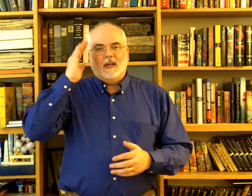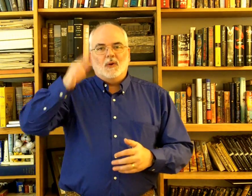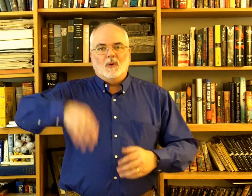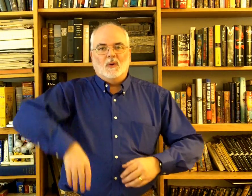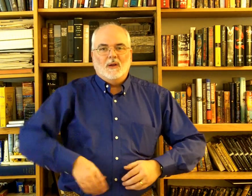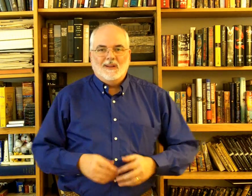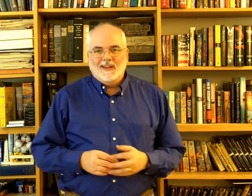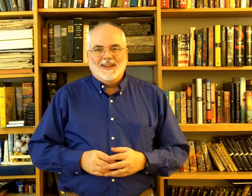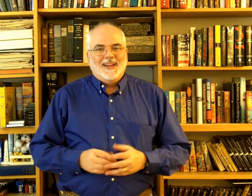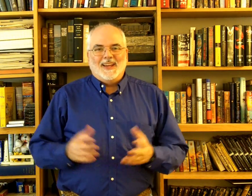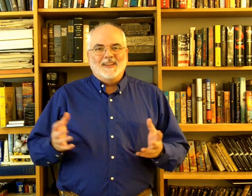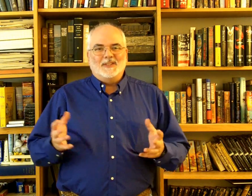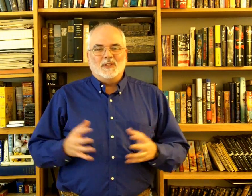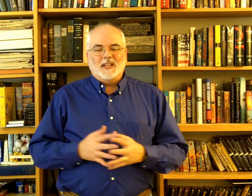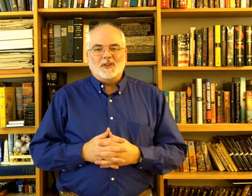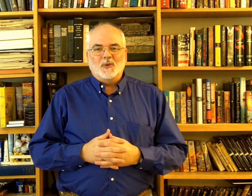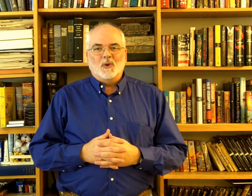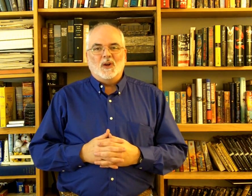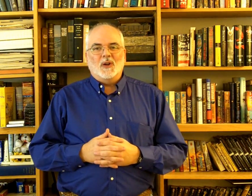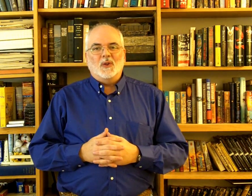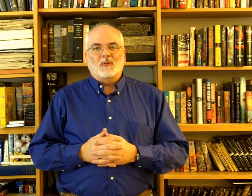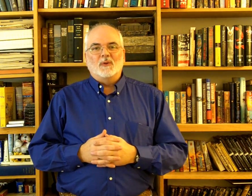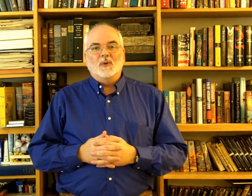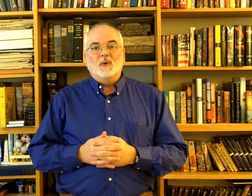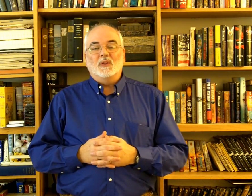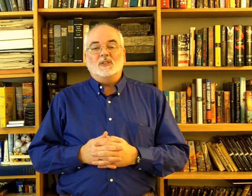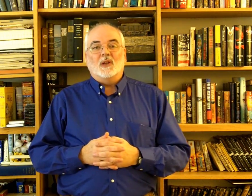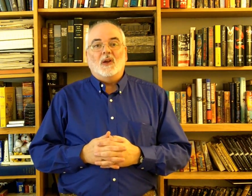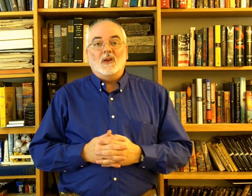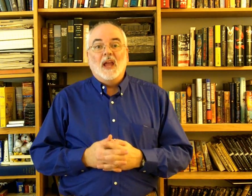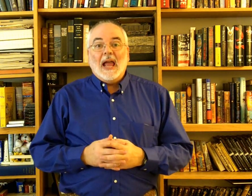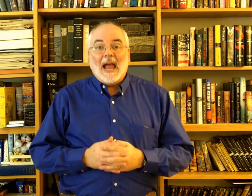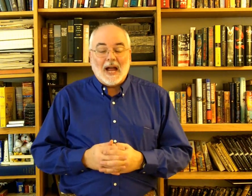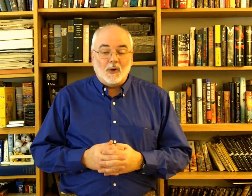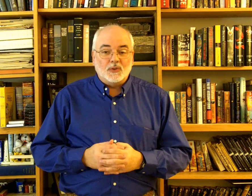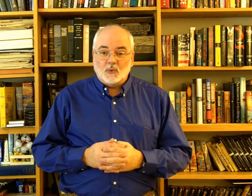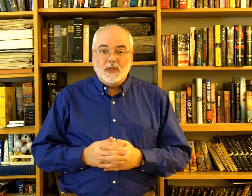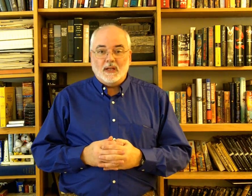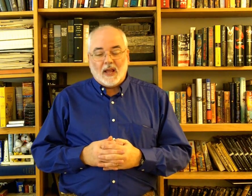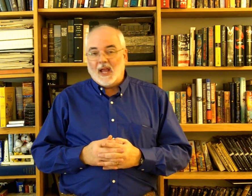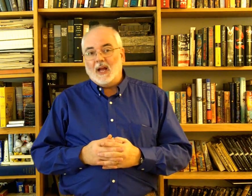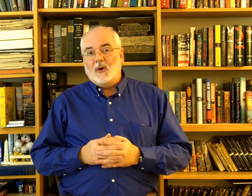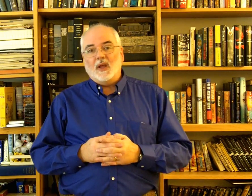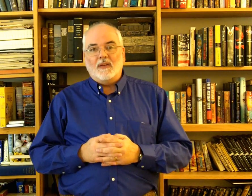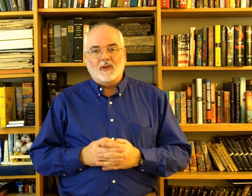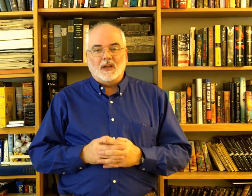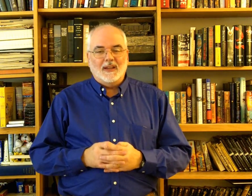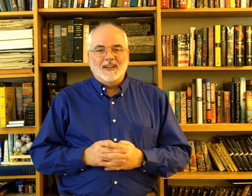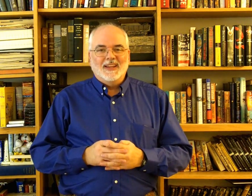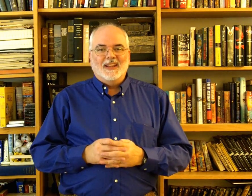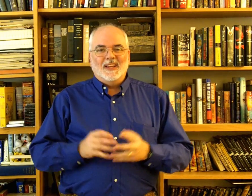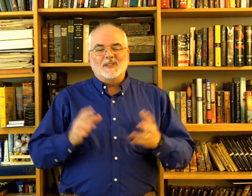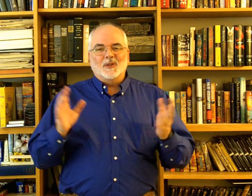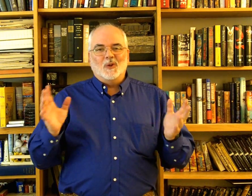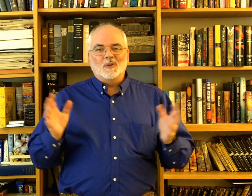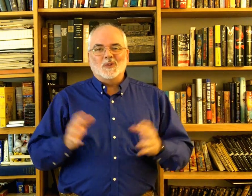Hello. In this section, we're going to go through the song How Sweet, How Heavenly. It's an older